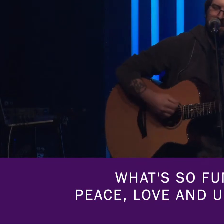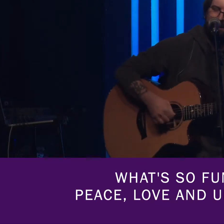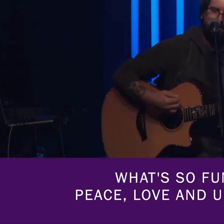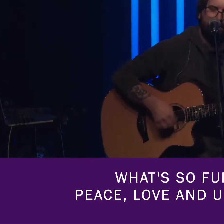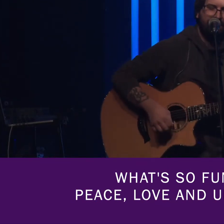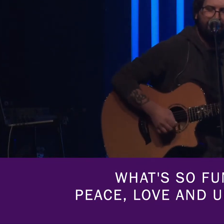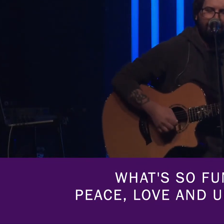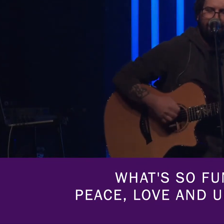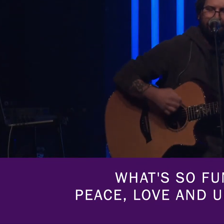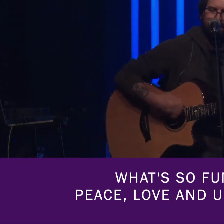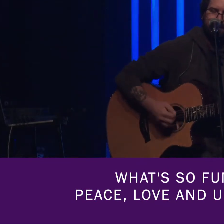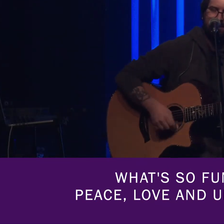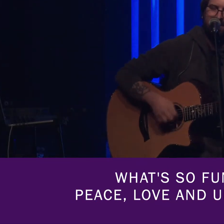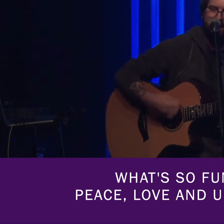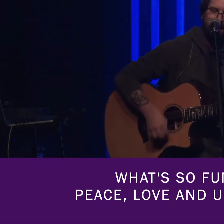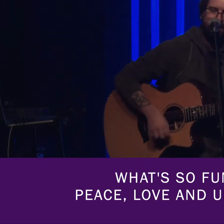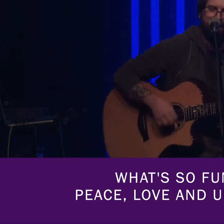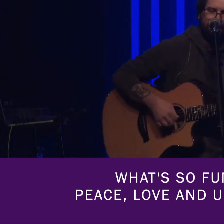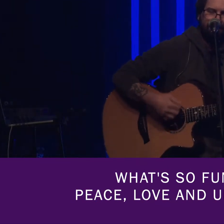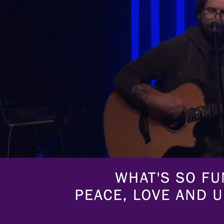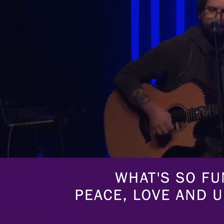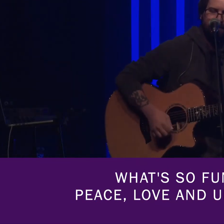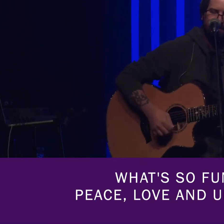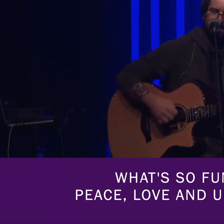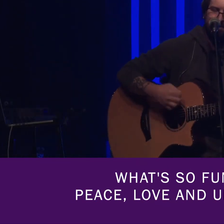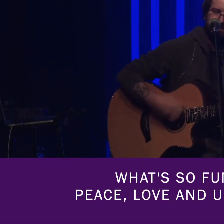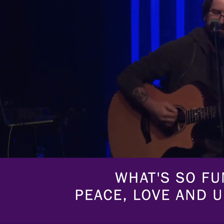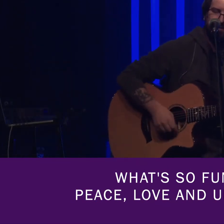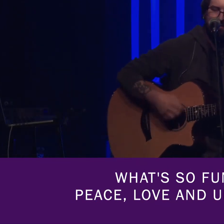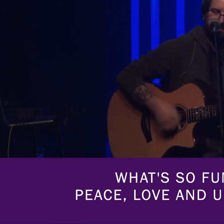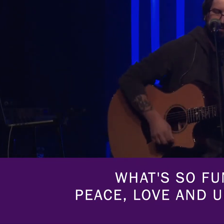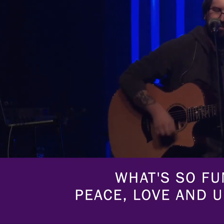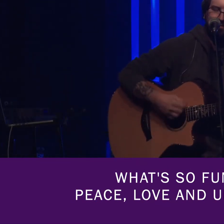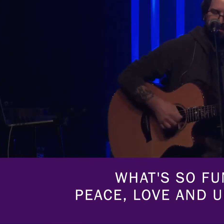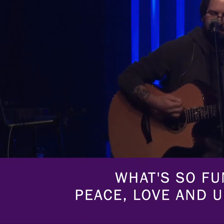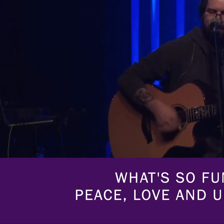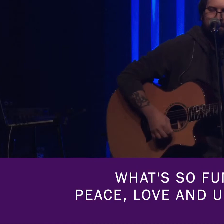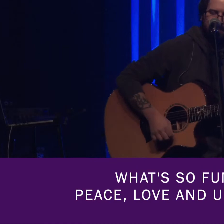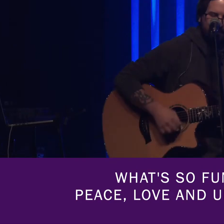peace, love, and understanding?